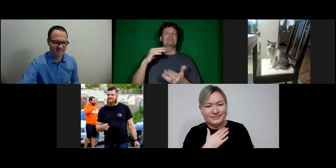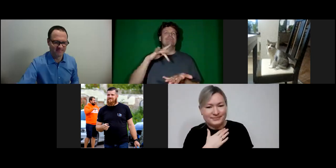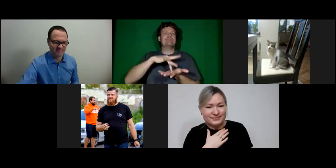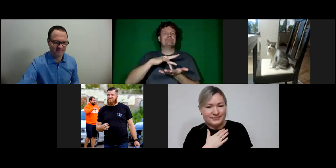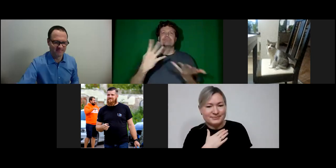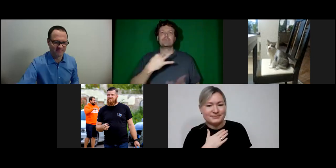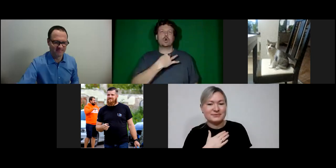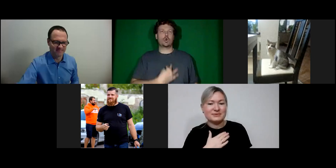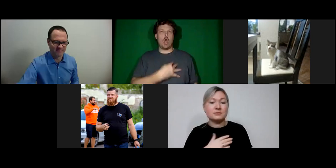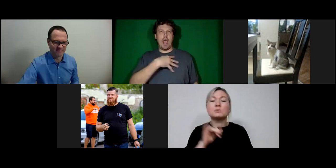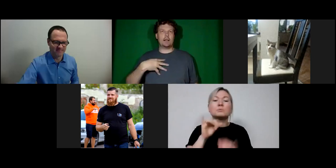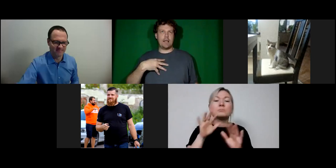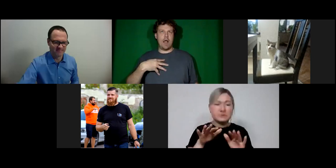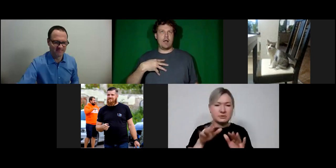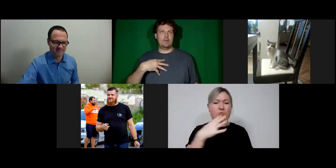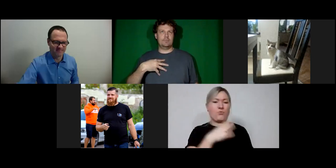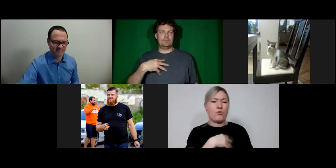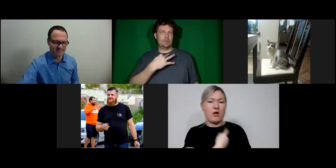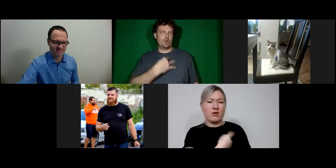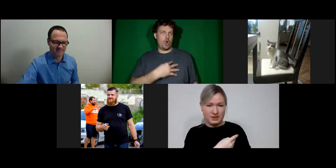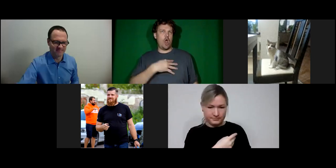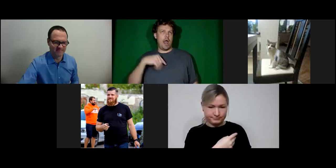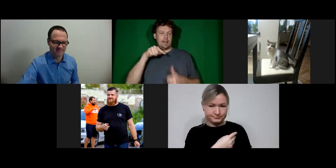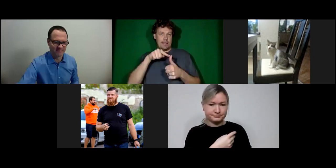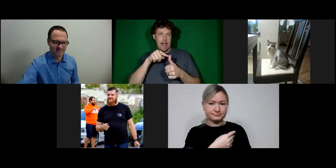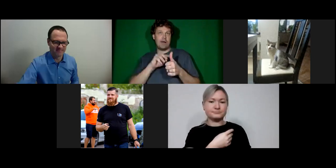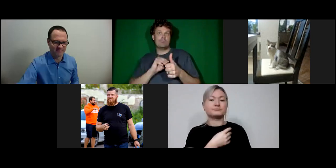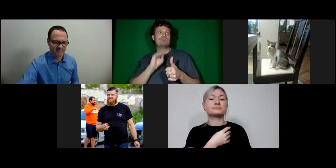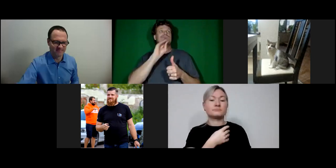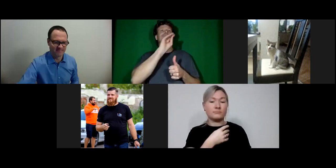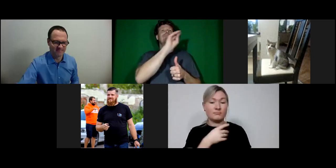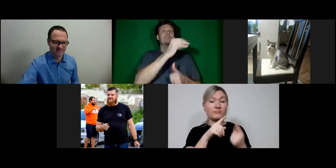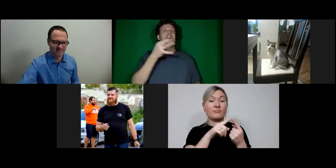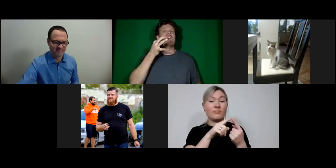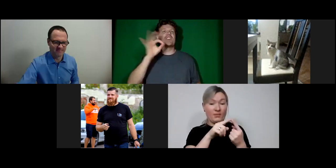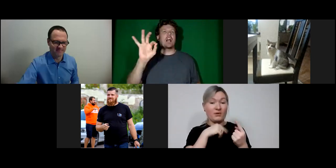so thankful. And that was in Croatia.